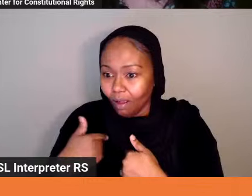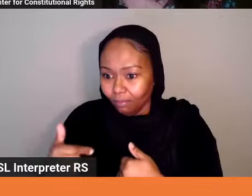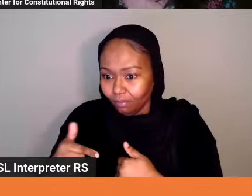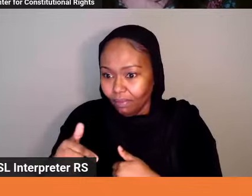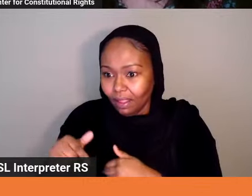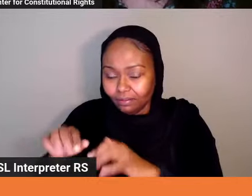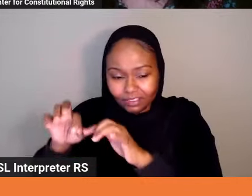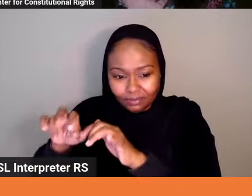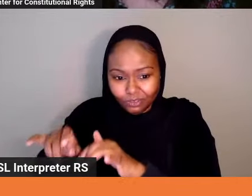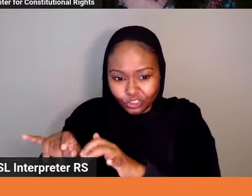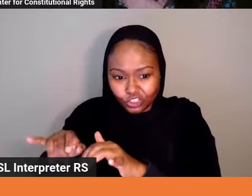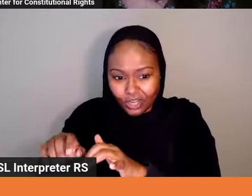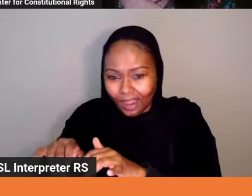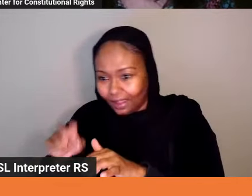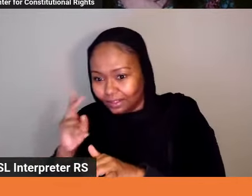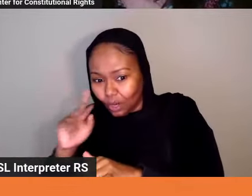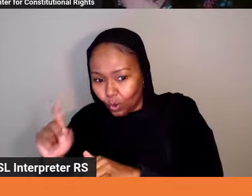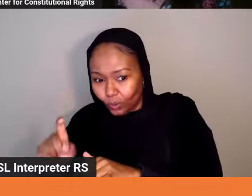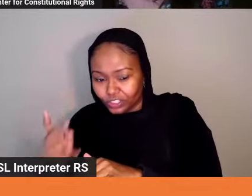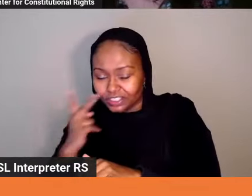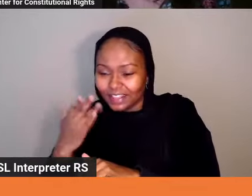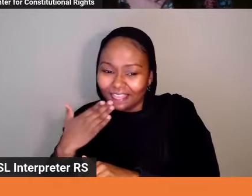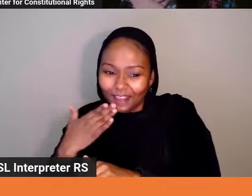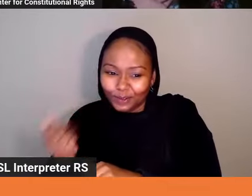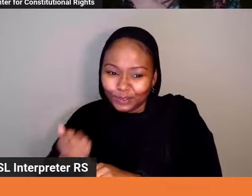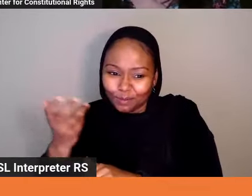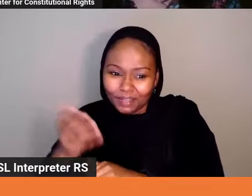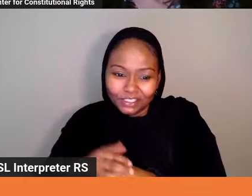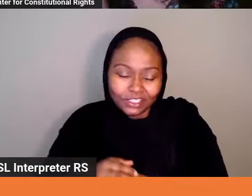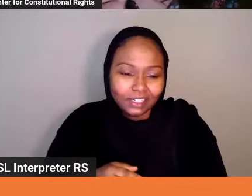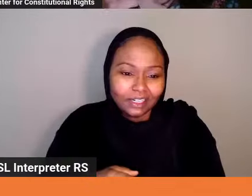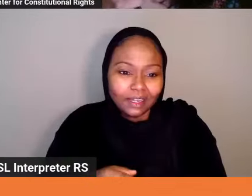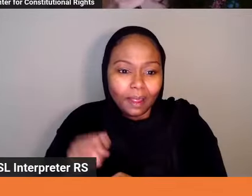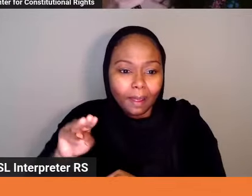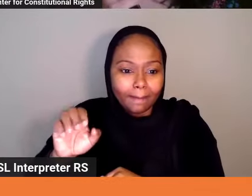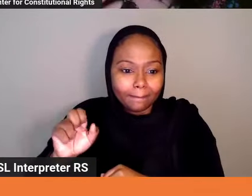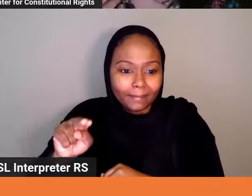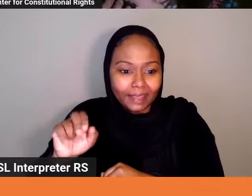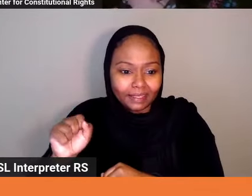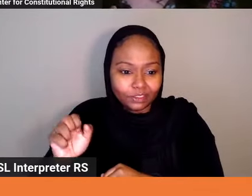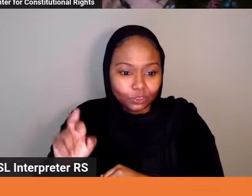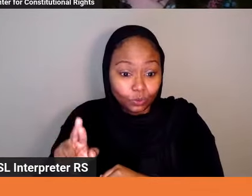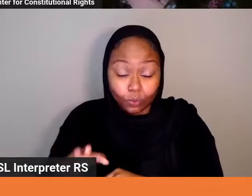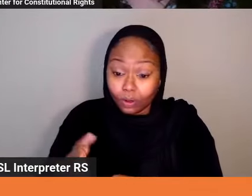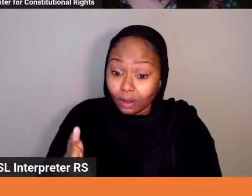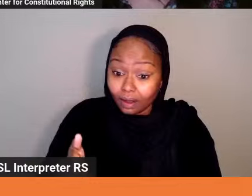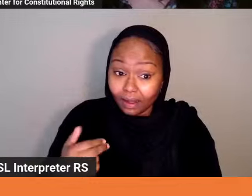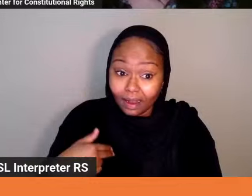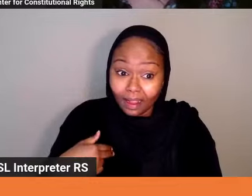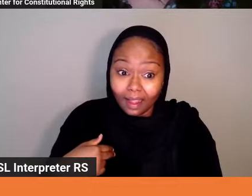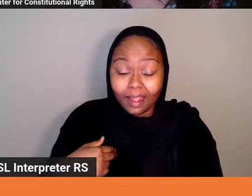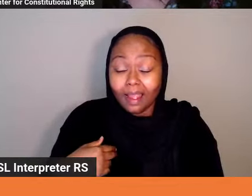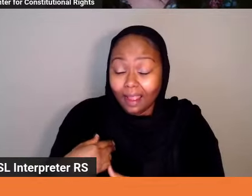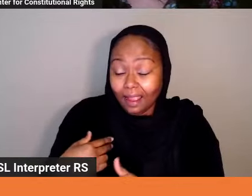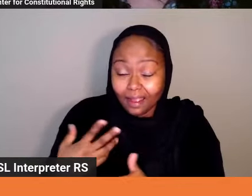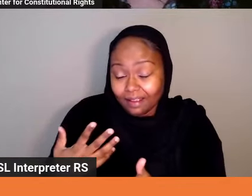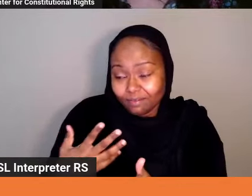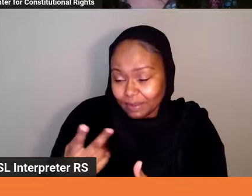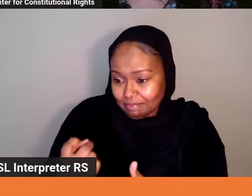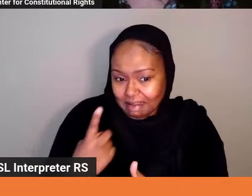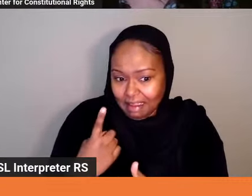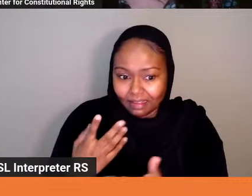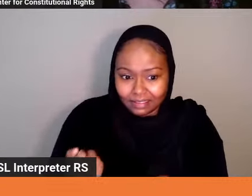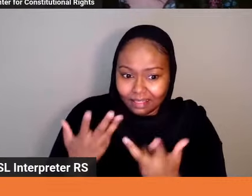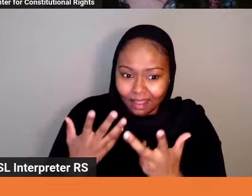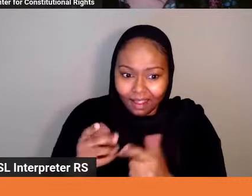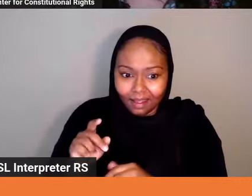to folks for dropping those questions in the chat. Mansoor, I've faced this a lot, as I'm sure you have too, of going